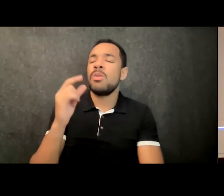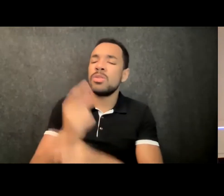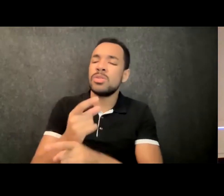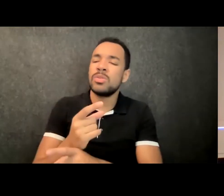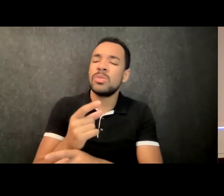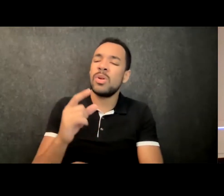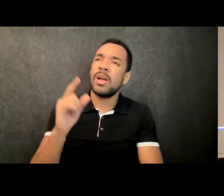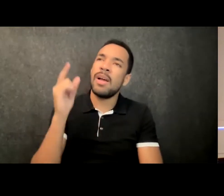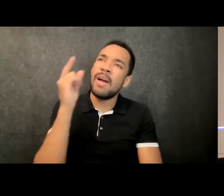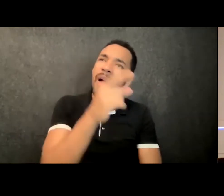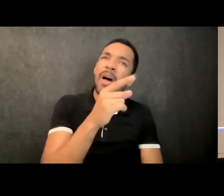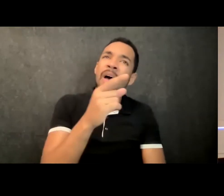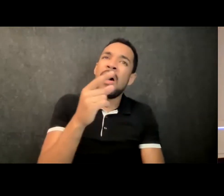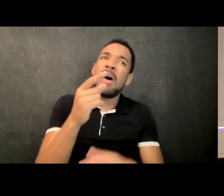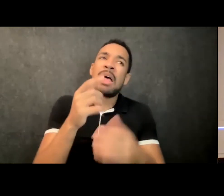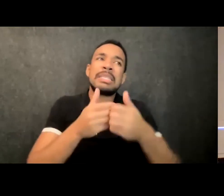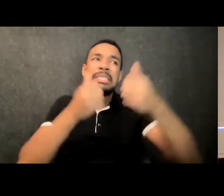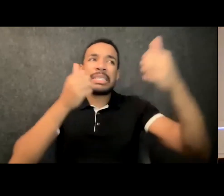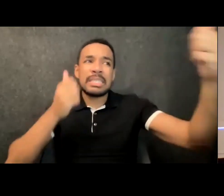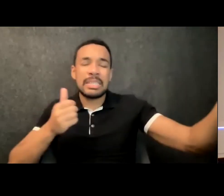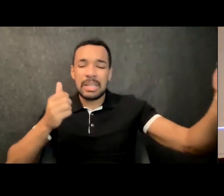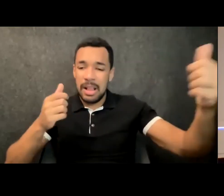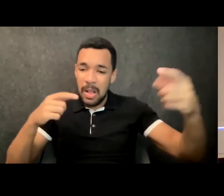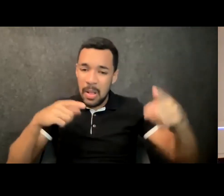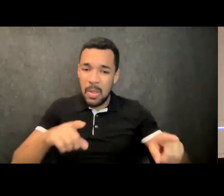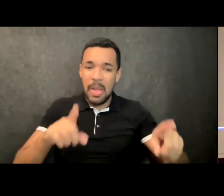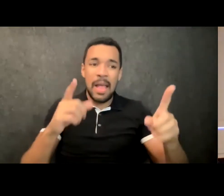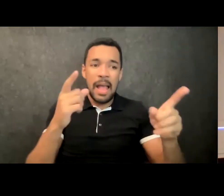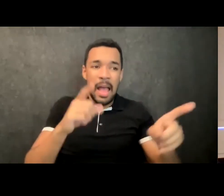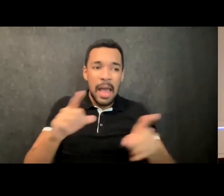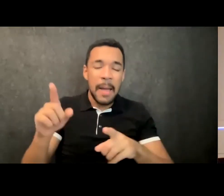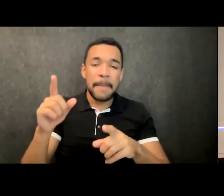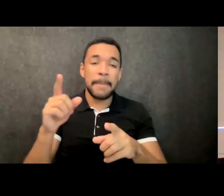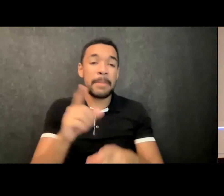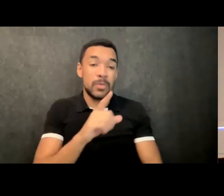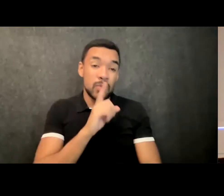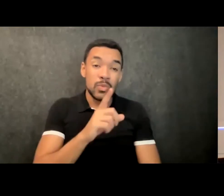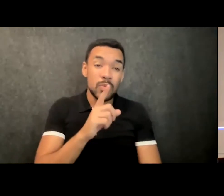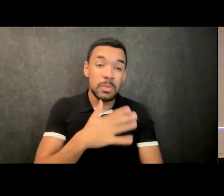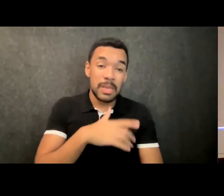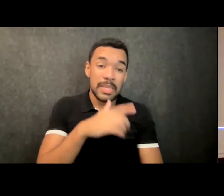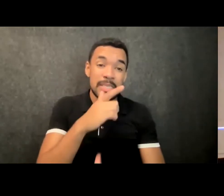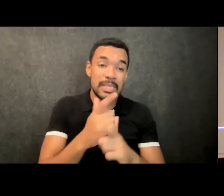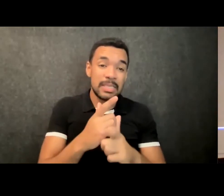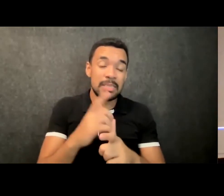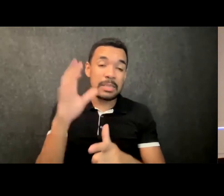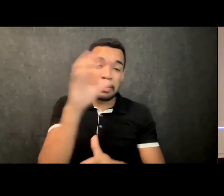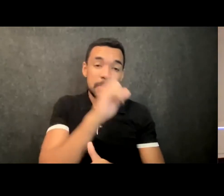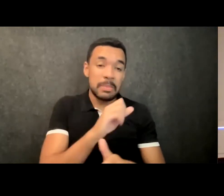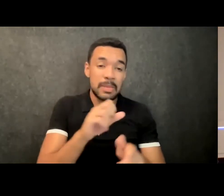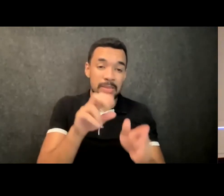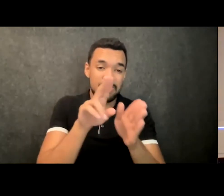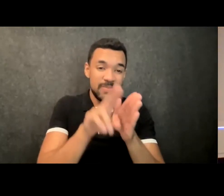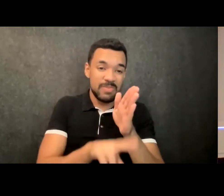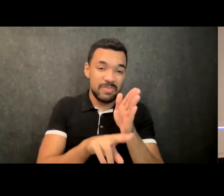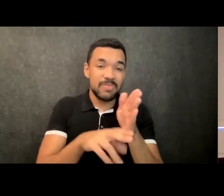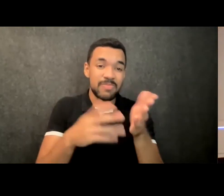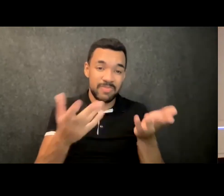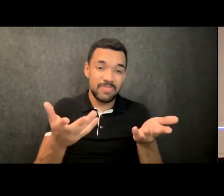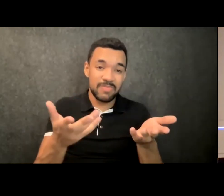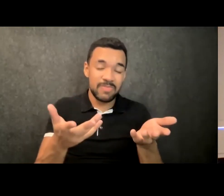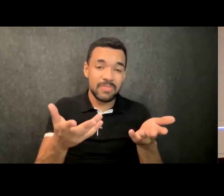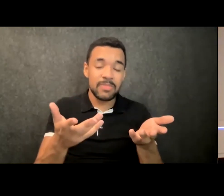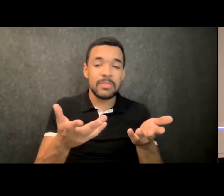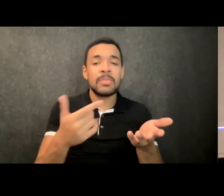this. It's true. My sister missed Kiam's burial. I worried she would never forgive herself, even though it